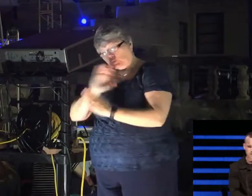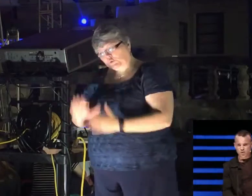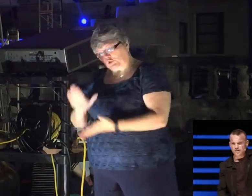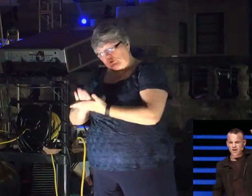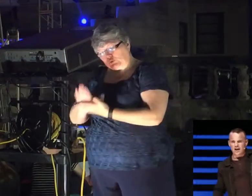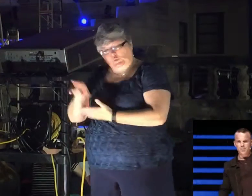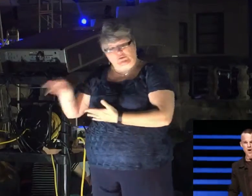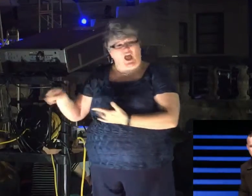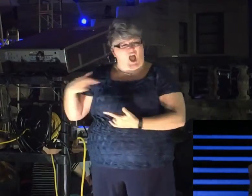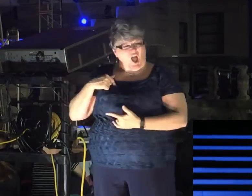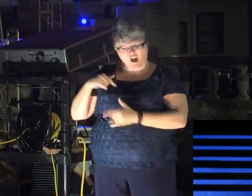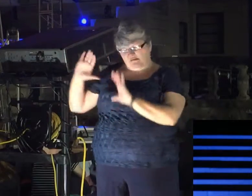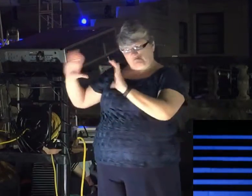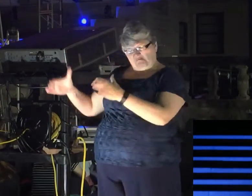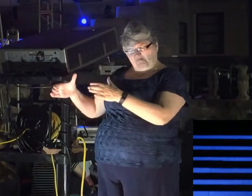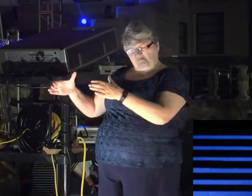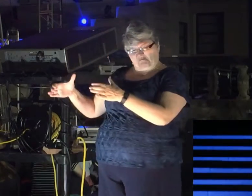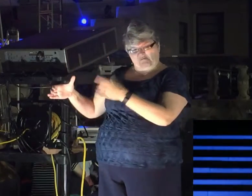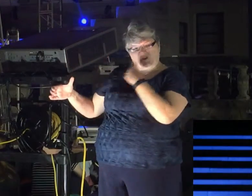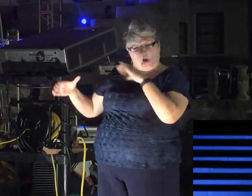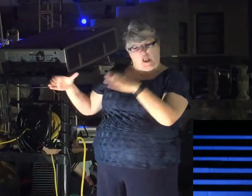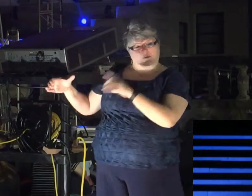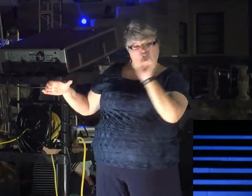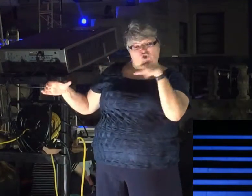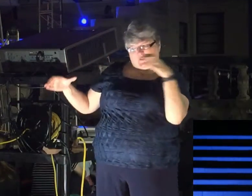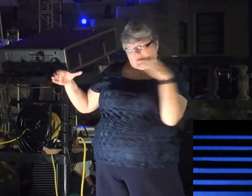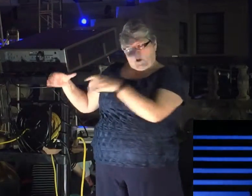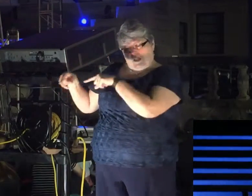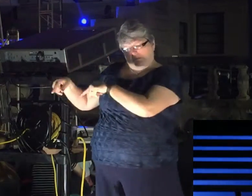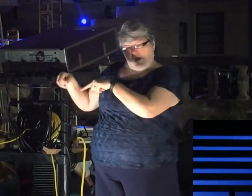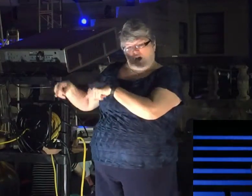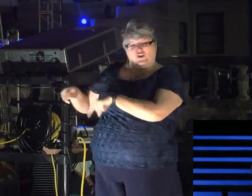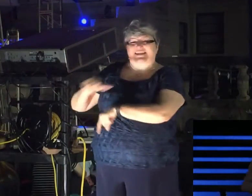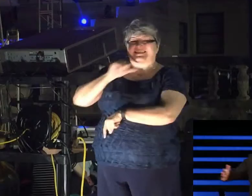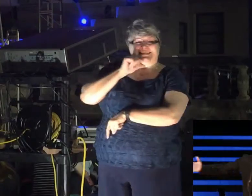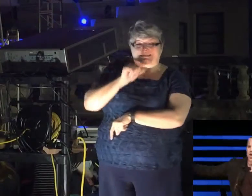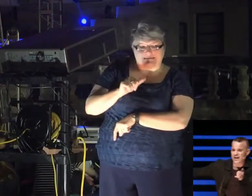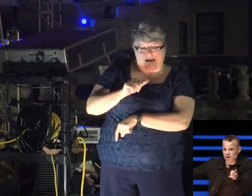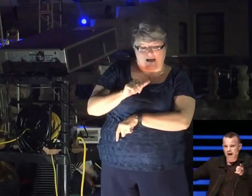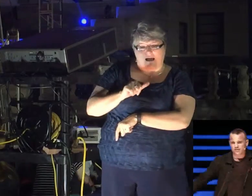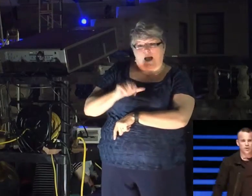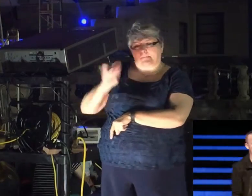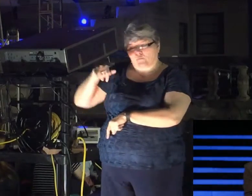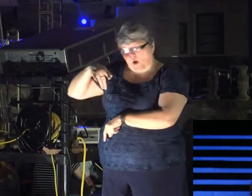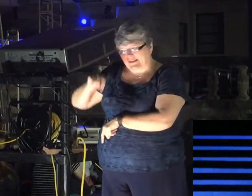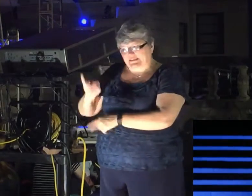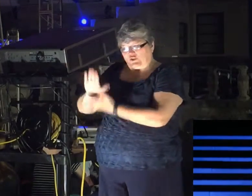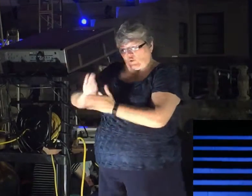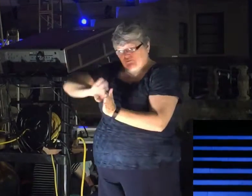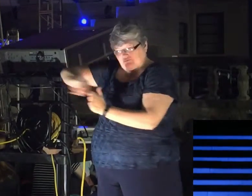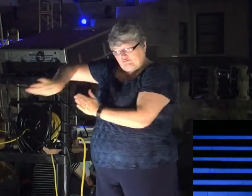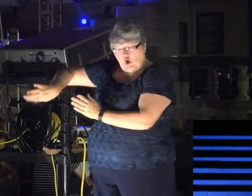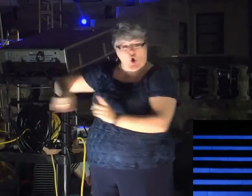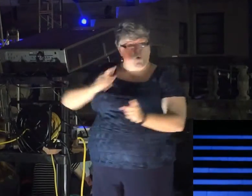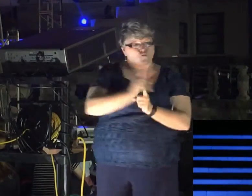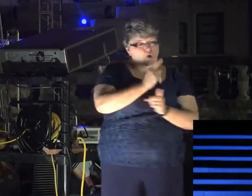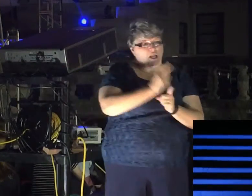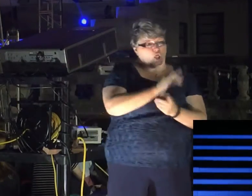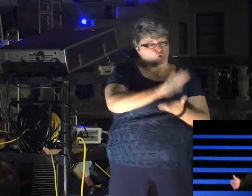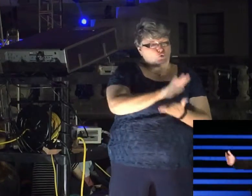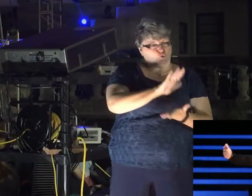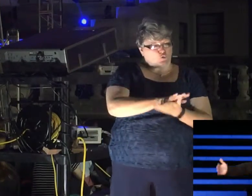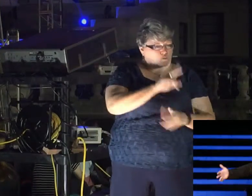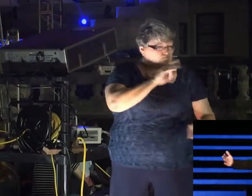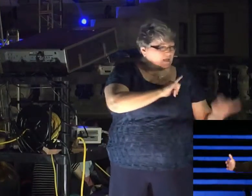like Protestant Christian schools, she said I bracketed them out. So I'm just talking about sort of your not Protestant Christian-y schools. Just